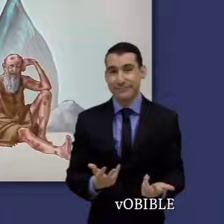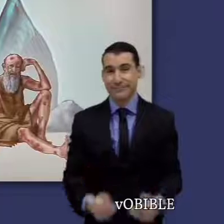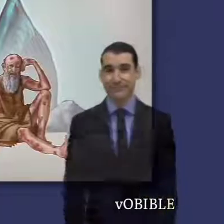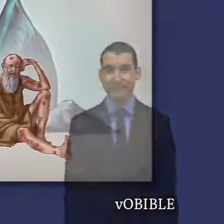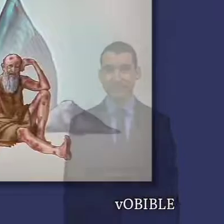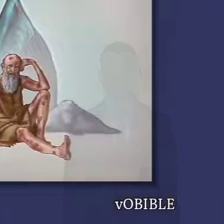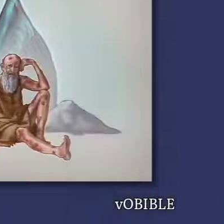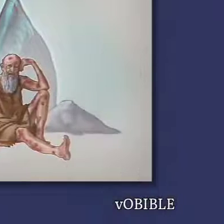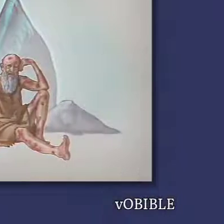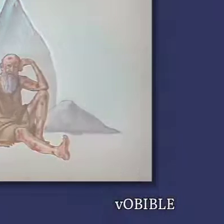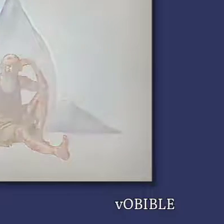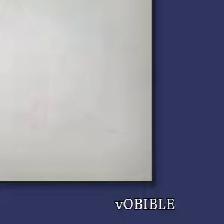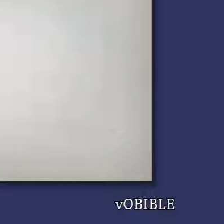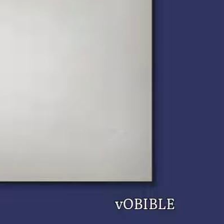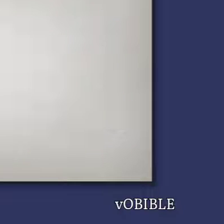faced with adversity.